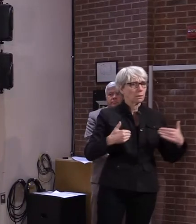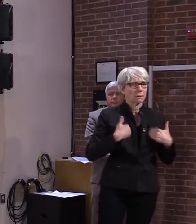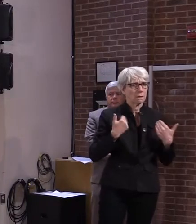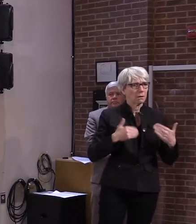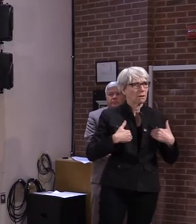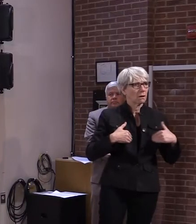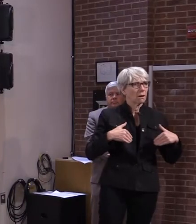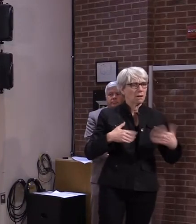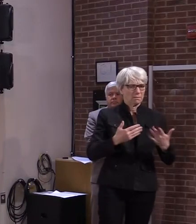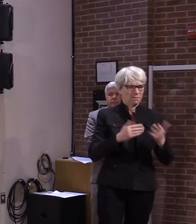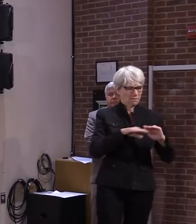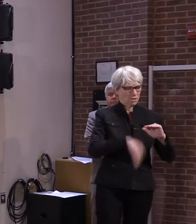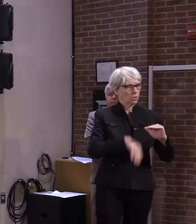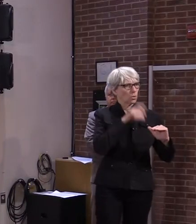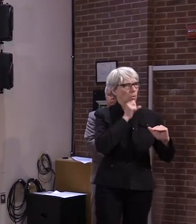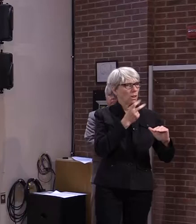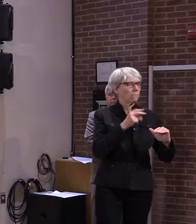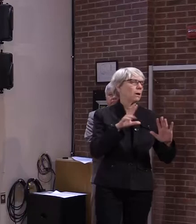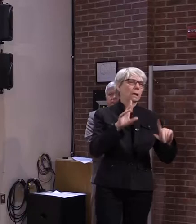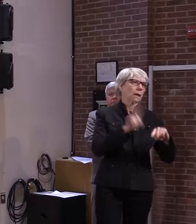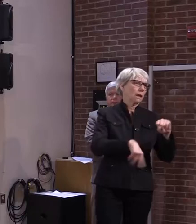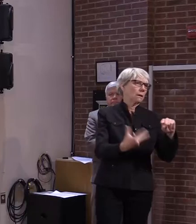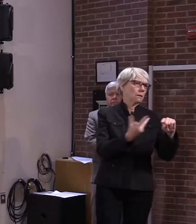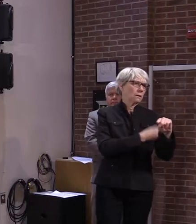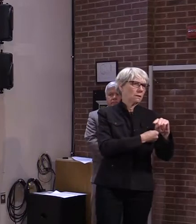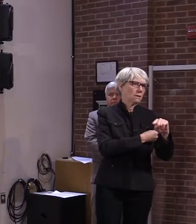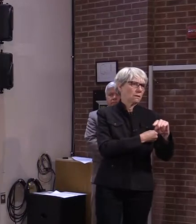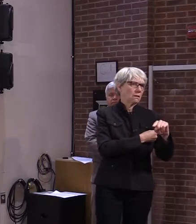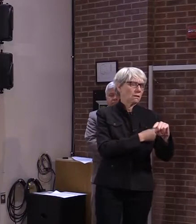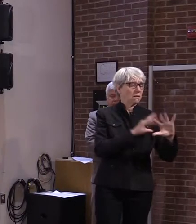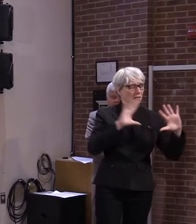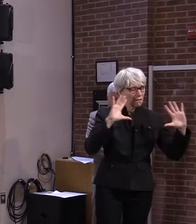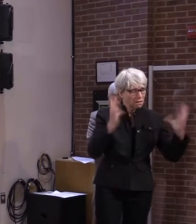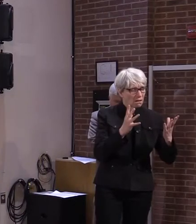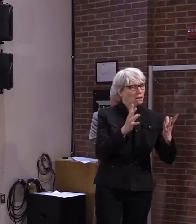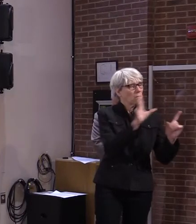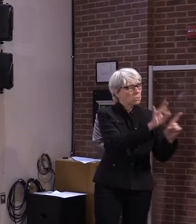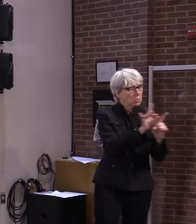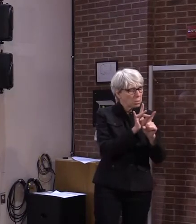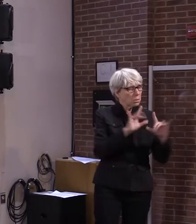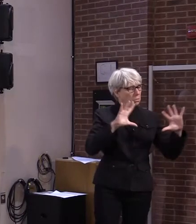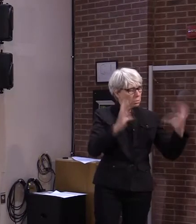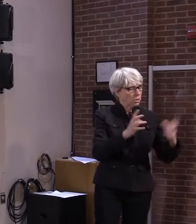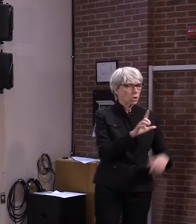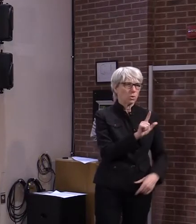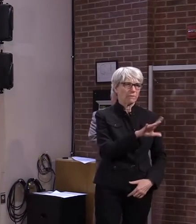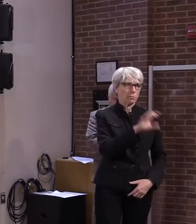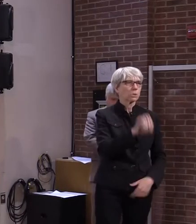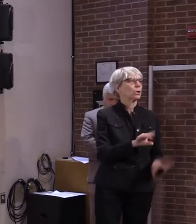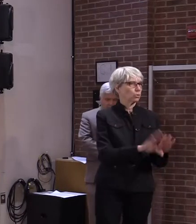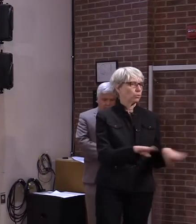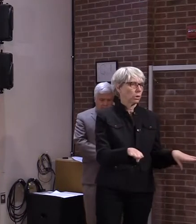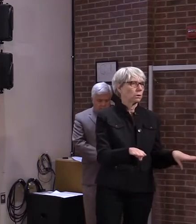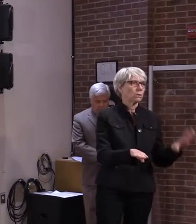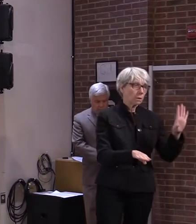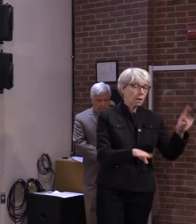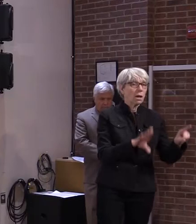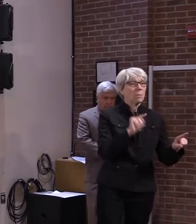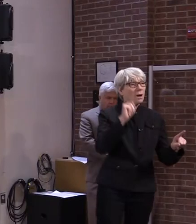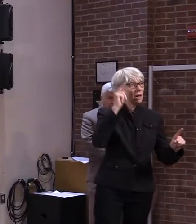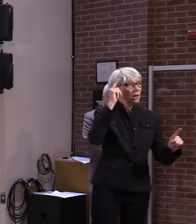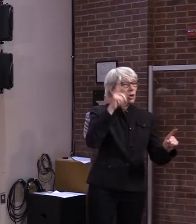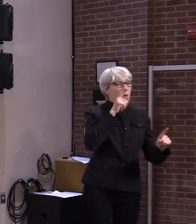vaccinated and who account for 20 or 25% of cases. But hospitalizations, which are